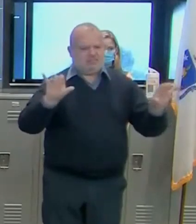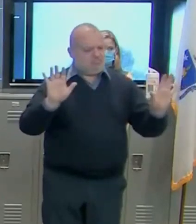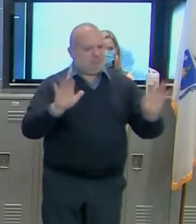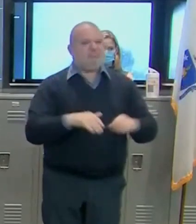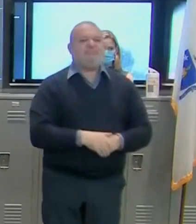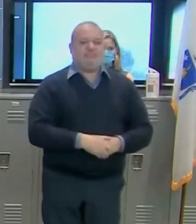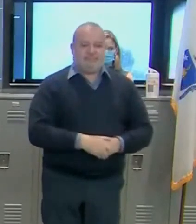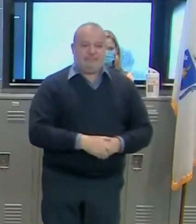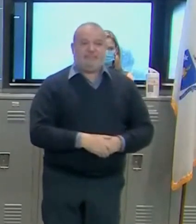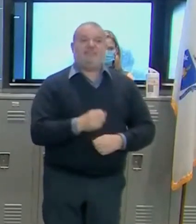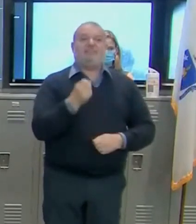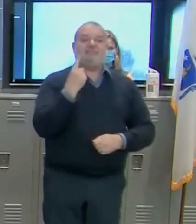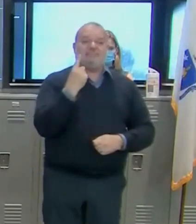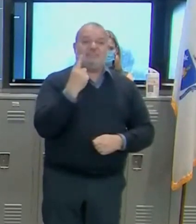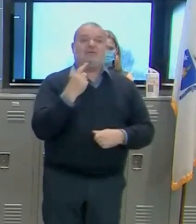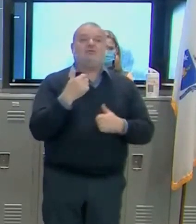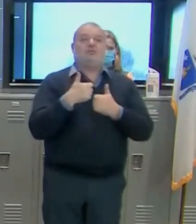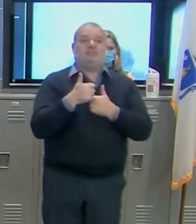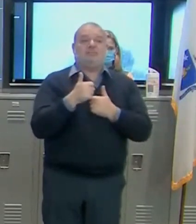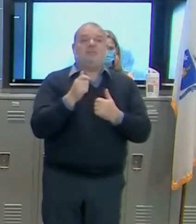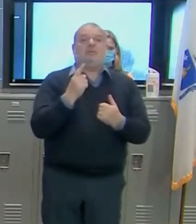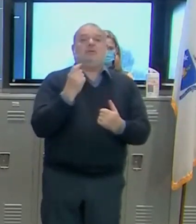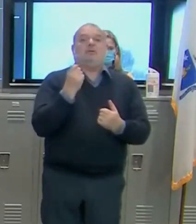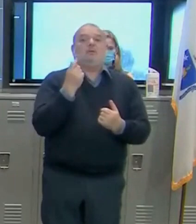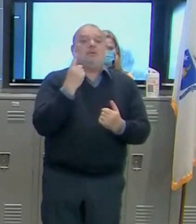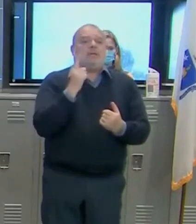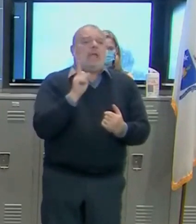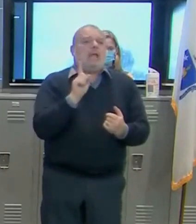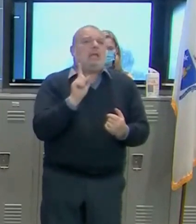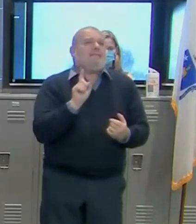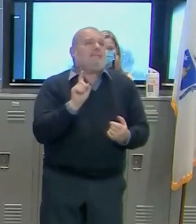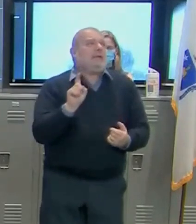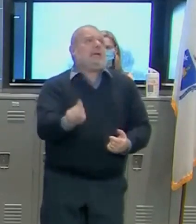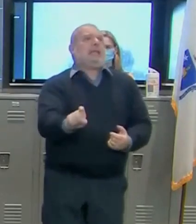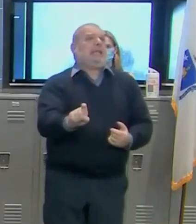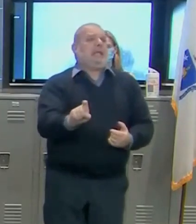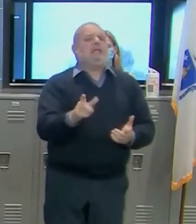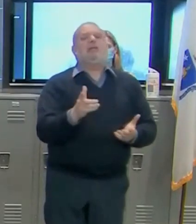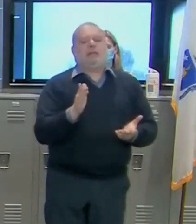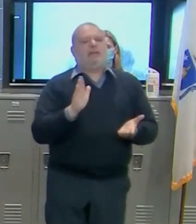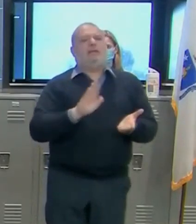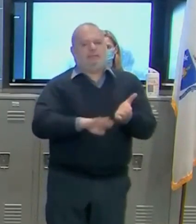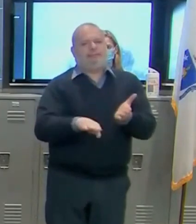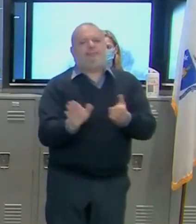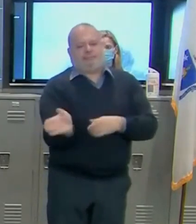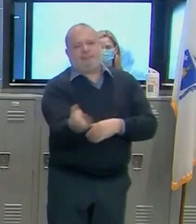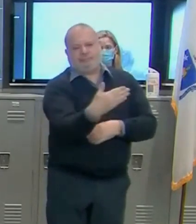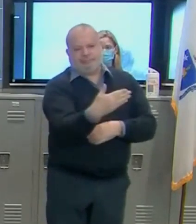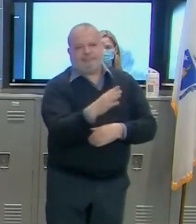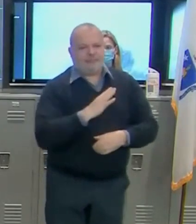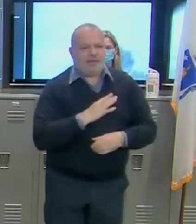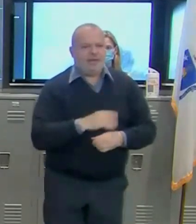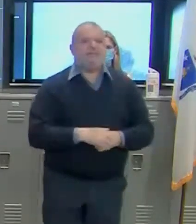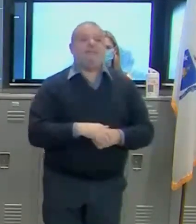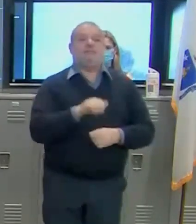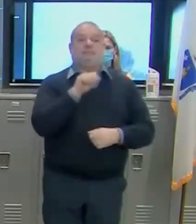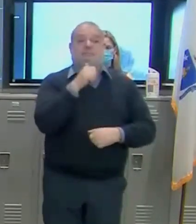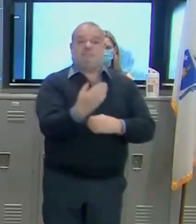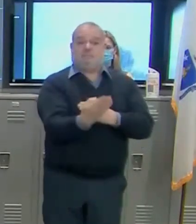to tonight or tomorrow morning. Tomorrow around dawn, high winds and blowing snow will